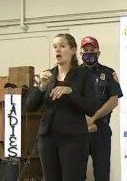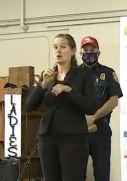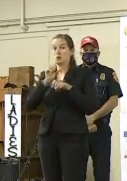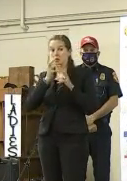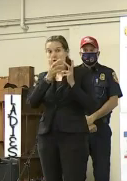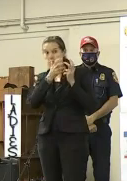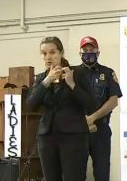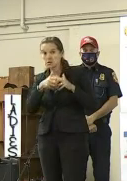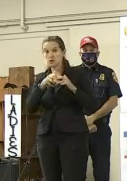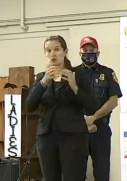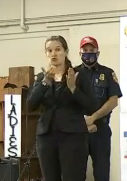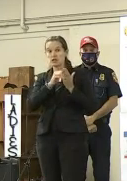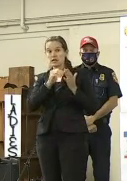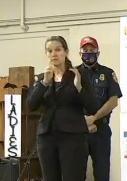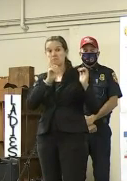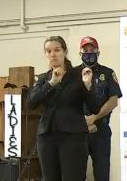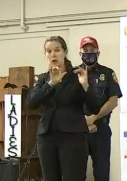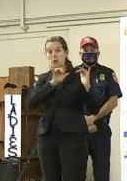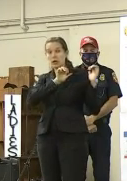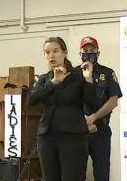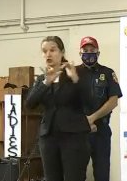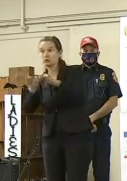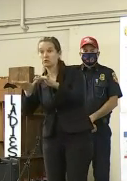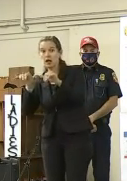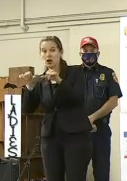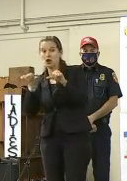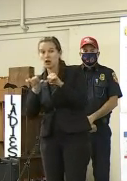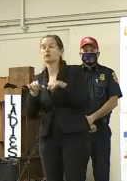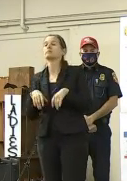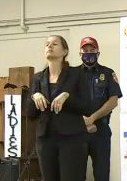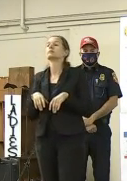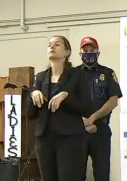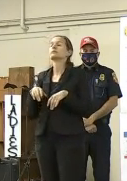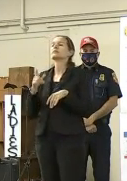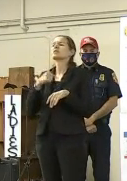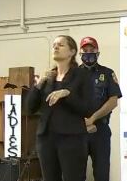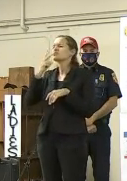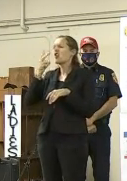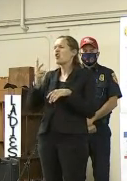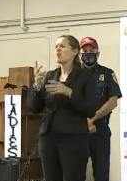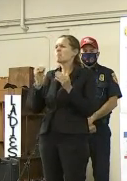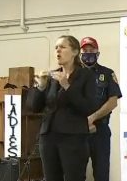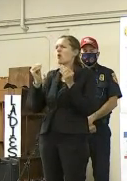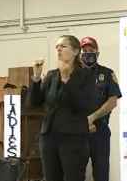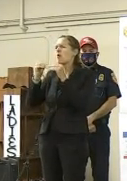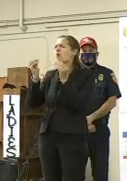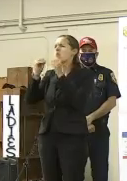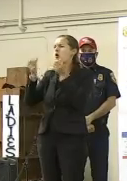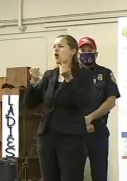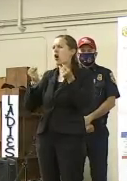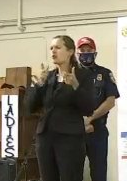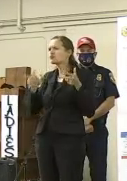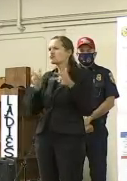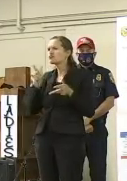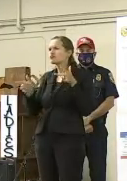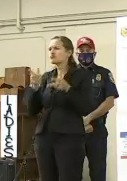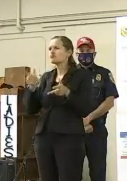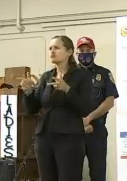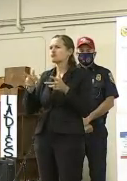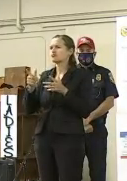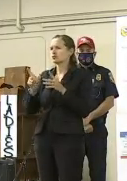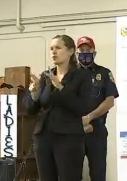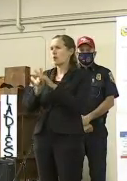on areas that have been determined to be safe. We are seeing an increase in the number of cars that are showing up at road closures and